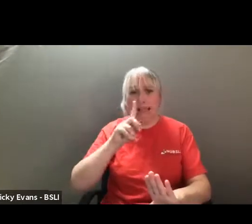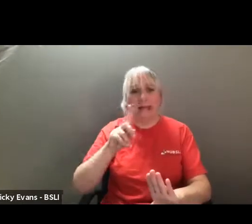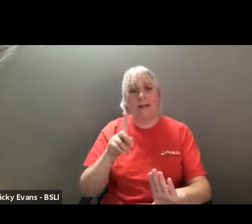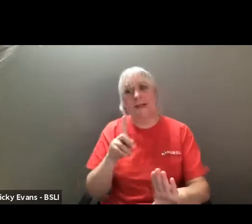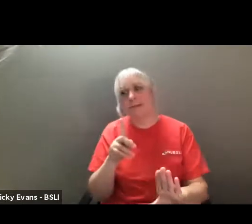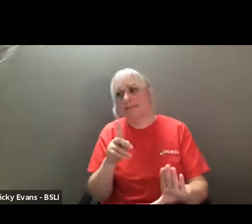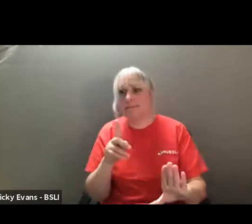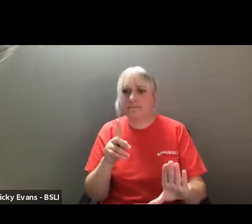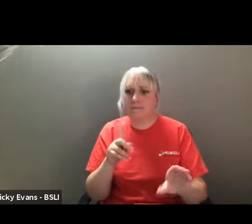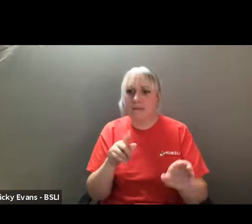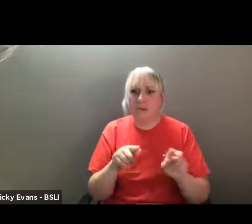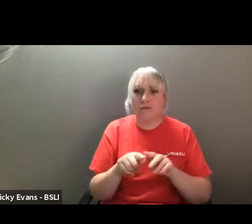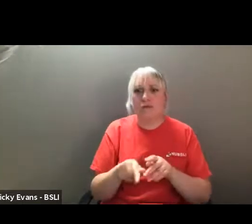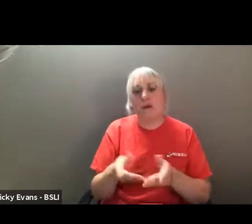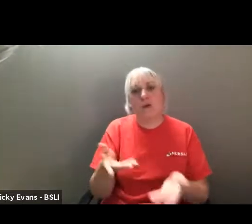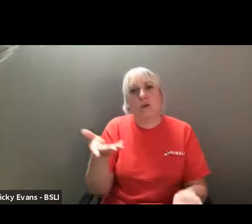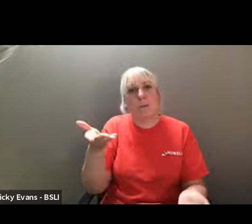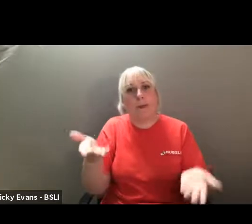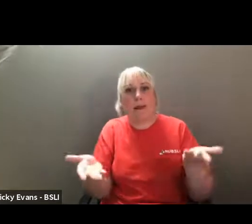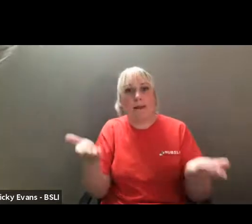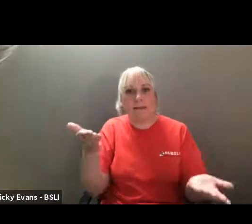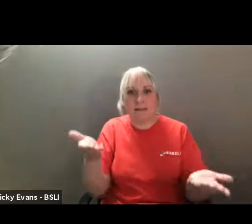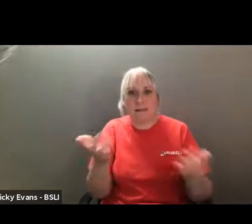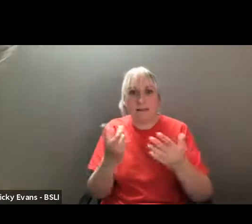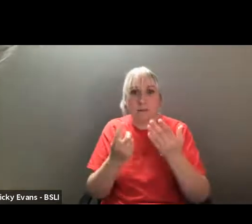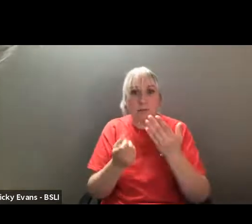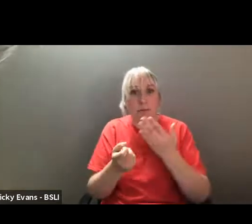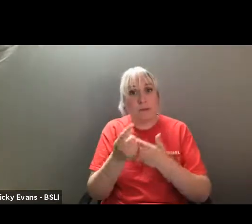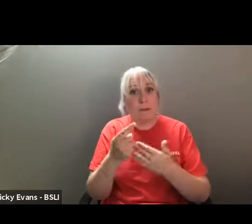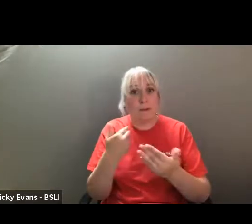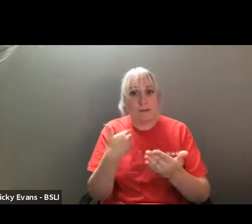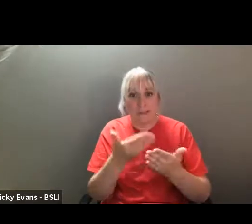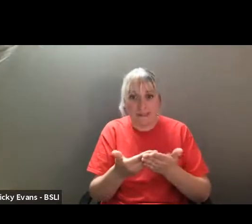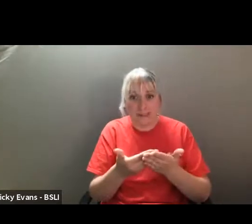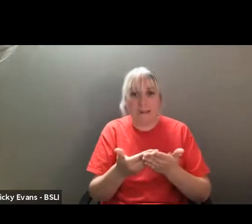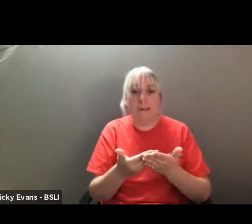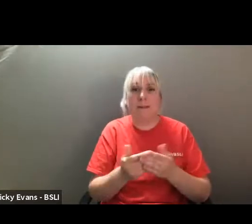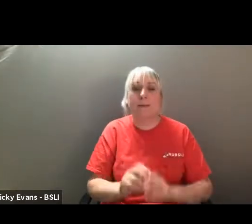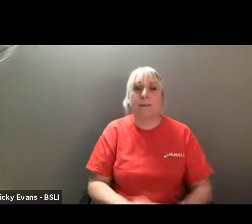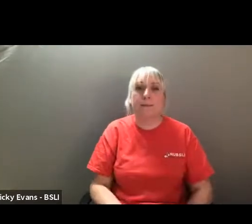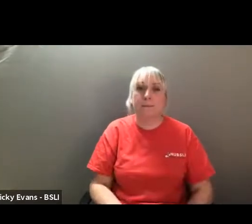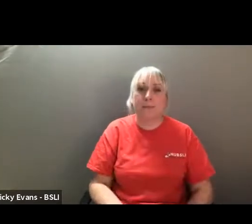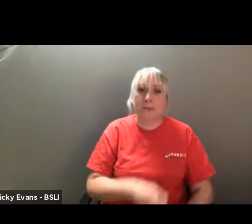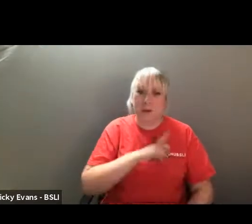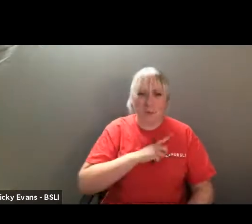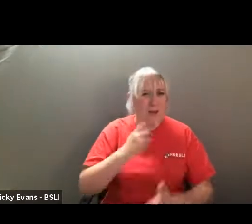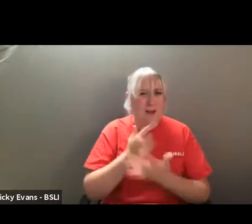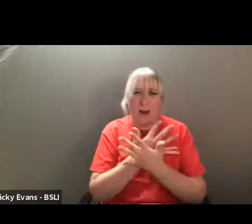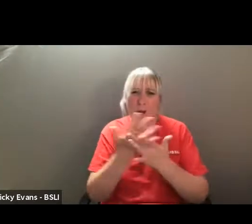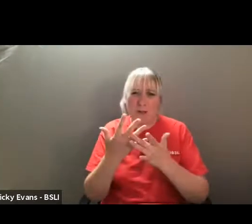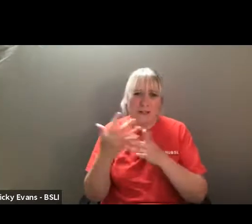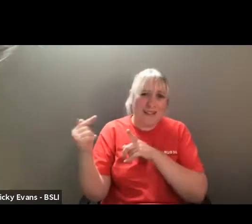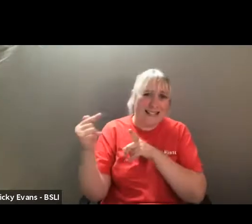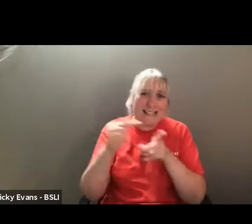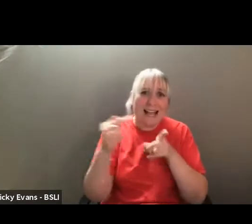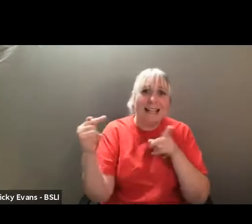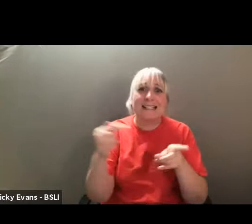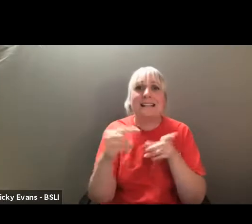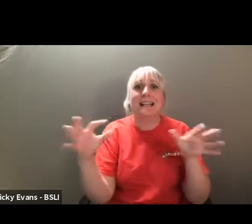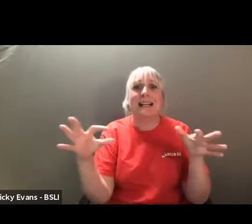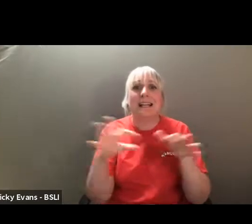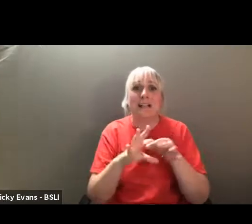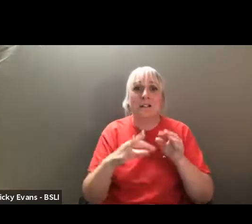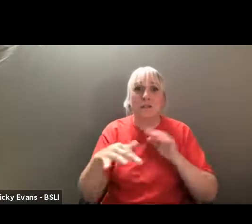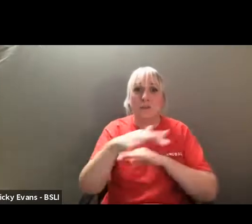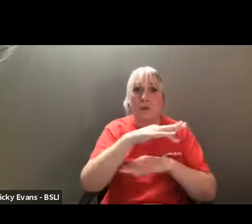very balance of class forces that has actually really ground down and attacked social assistance. And so I